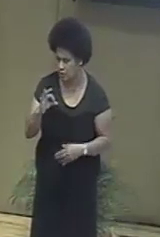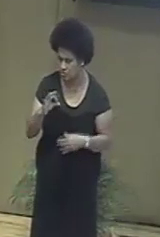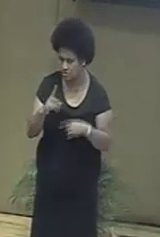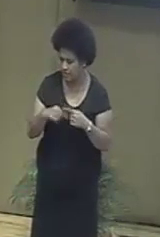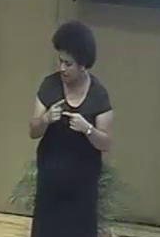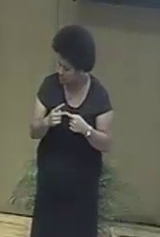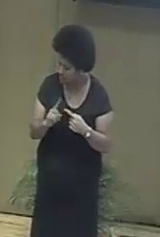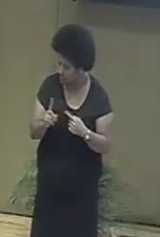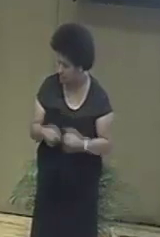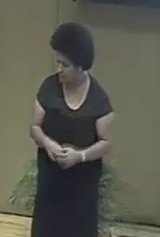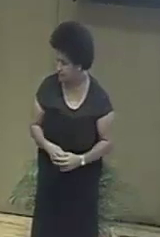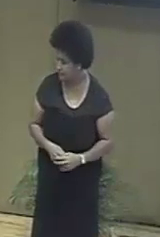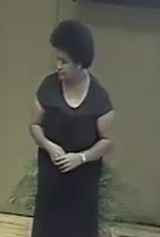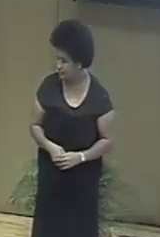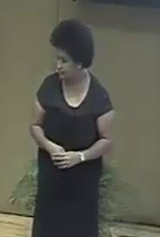about,